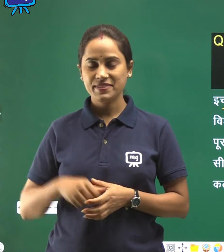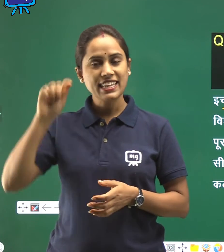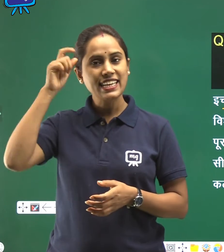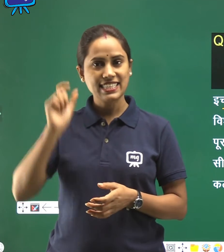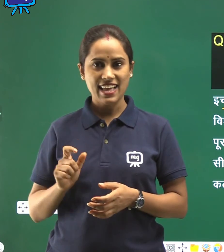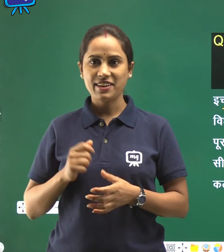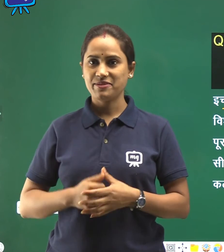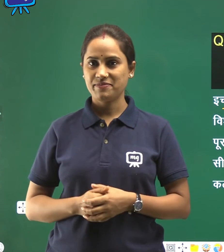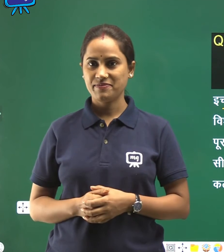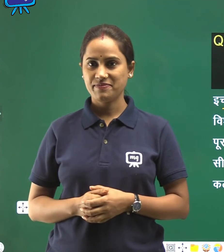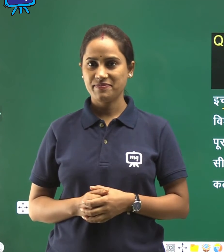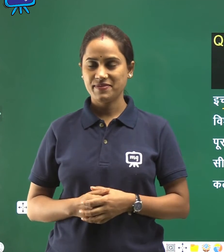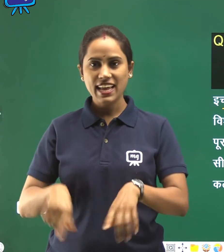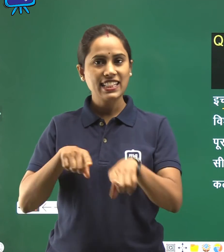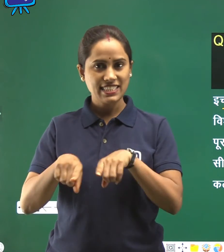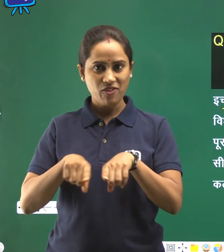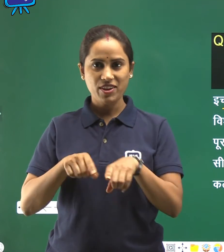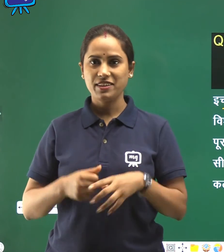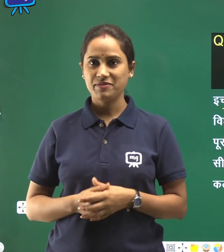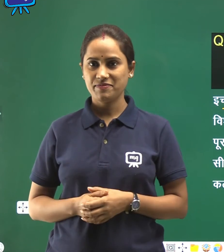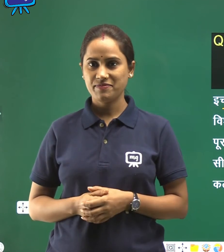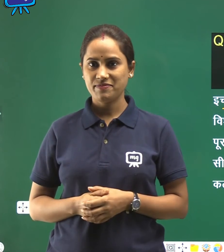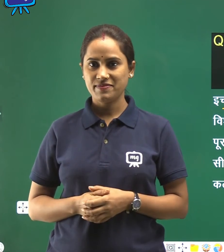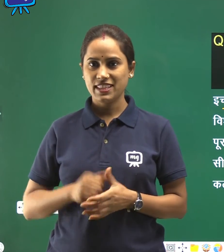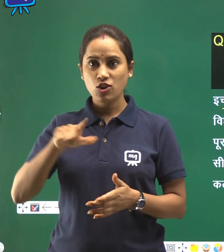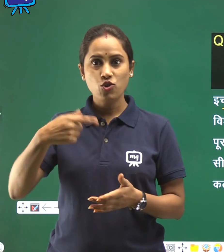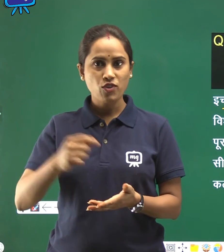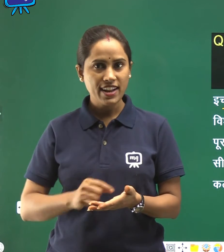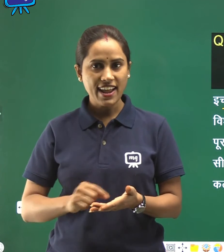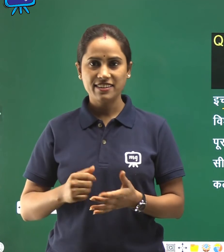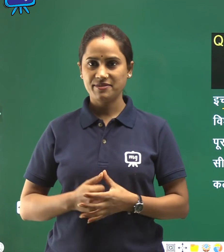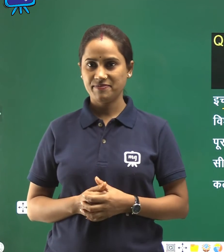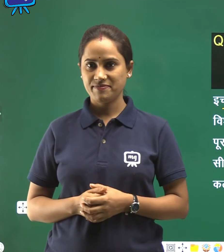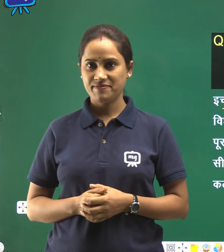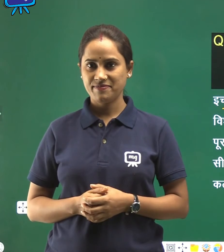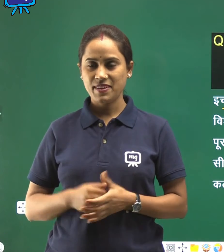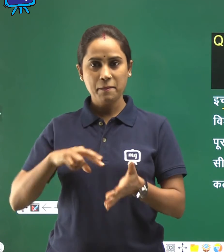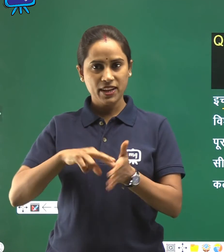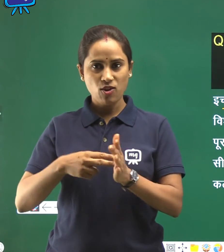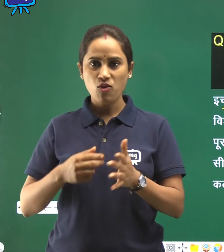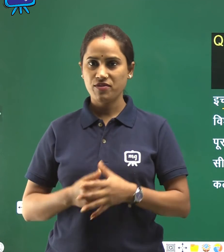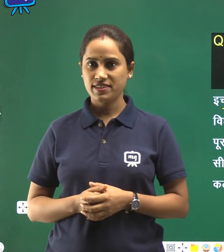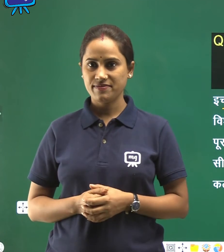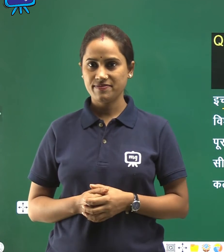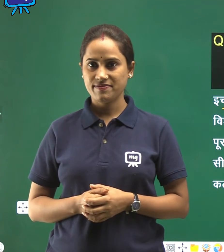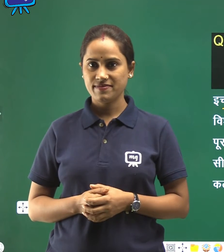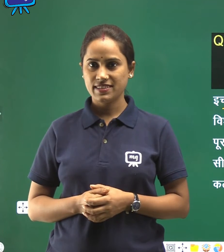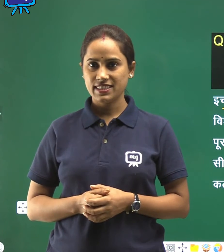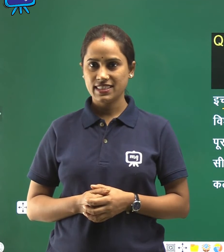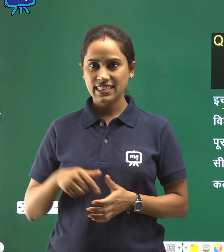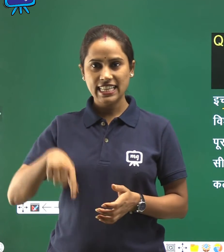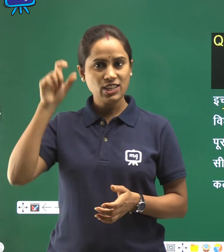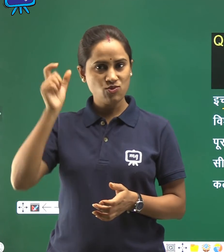Desire. In the same way, you will write meaning of